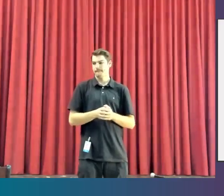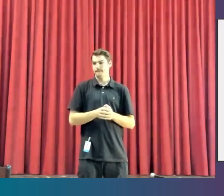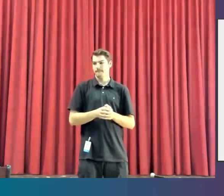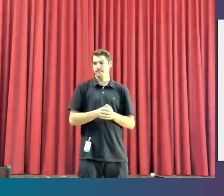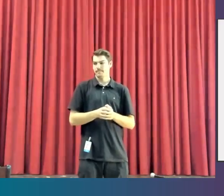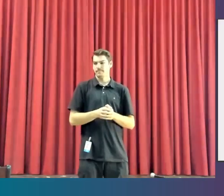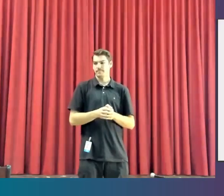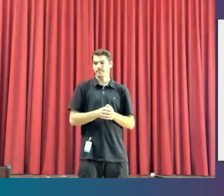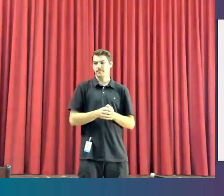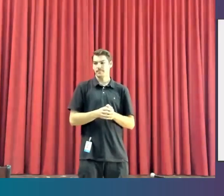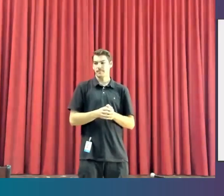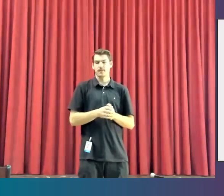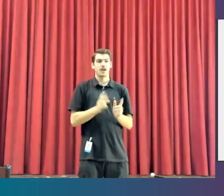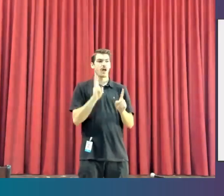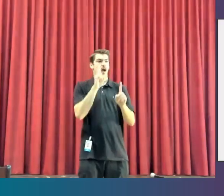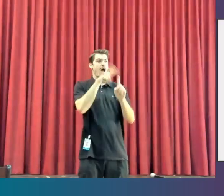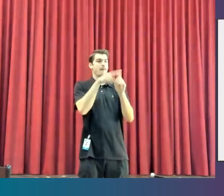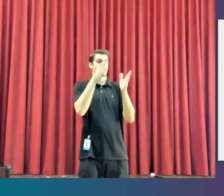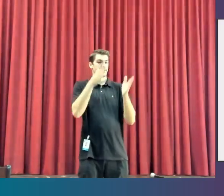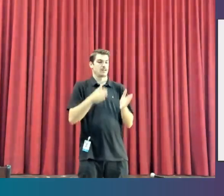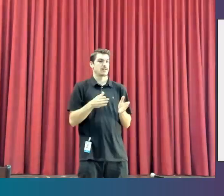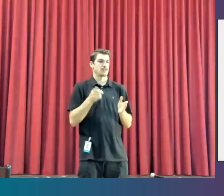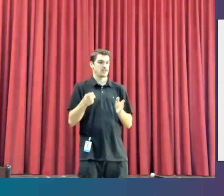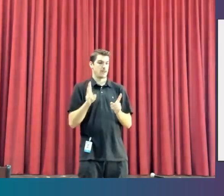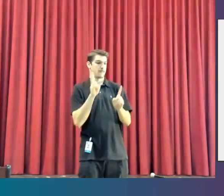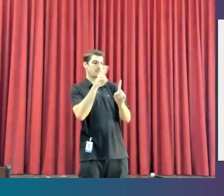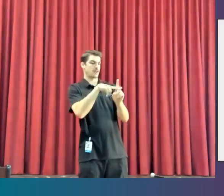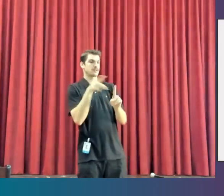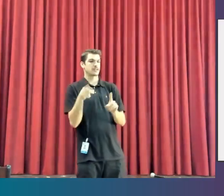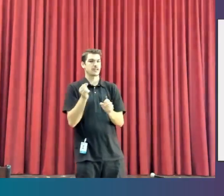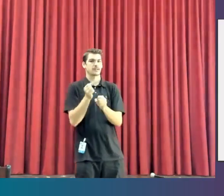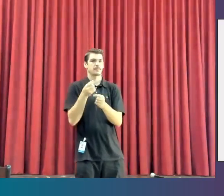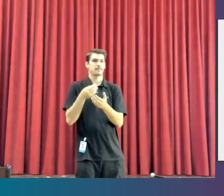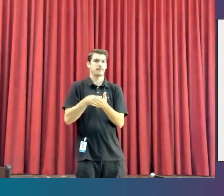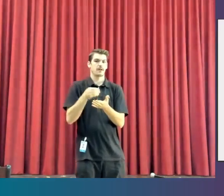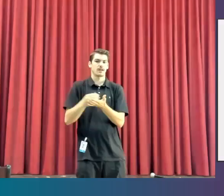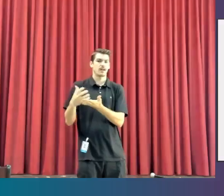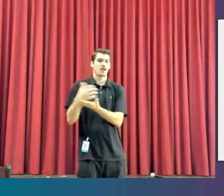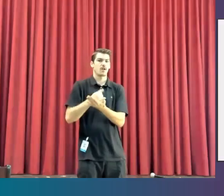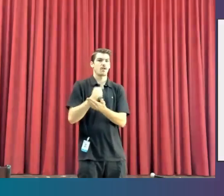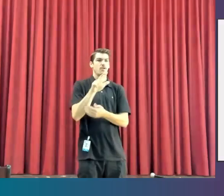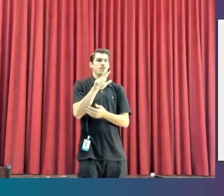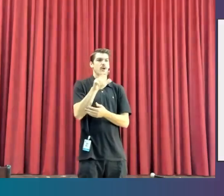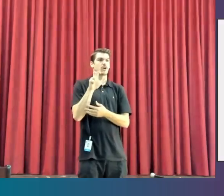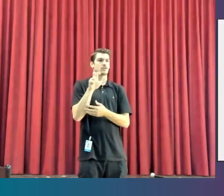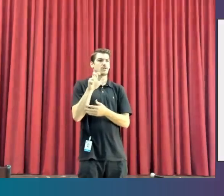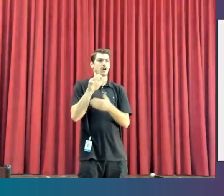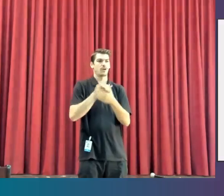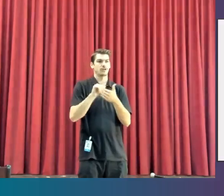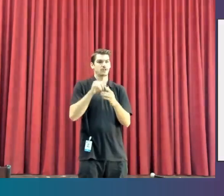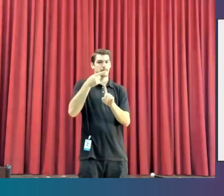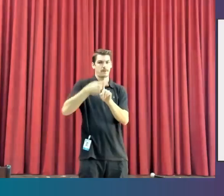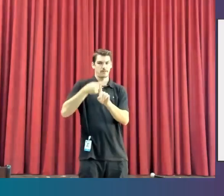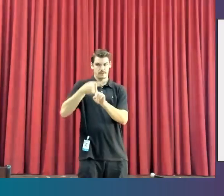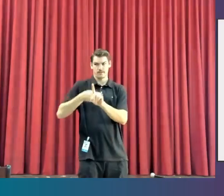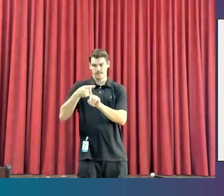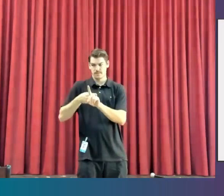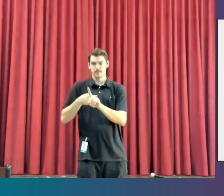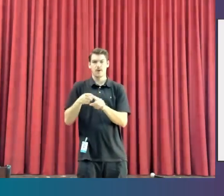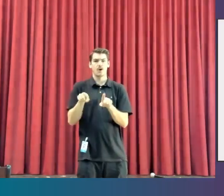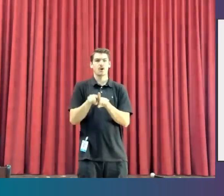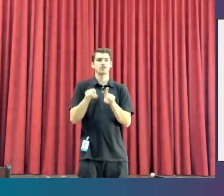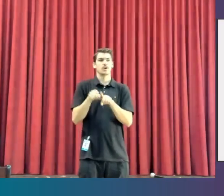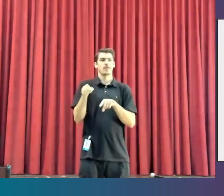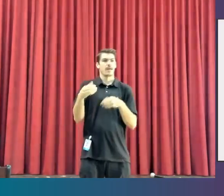An applicant applies, though, who's making $300 per month at their part-time job, and they have a